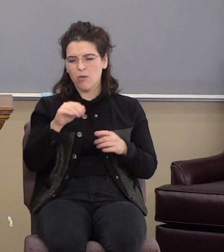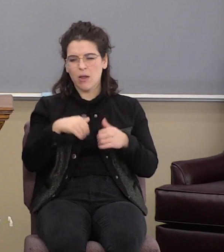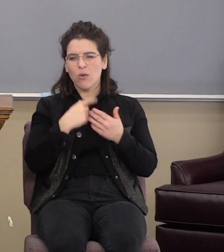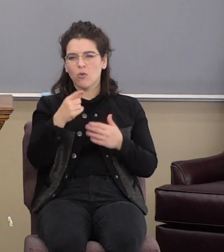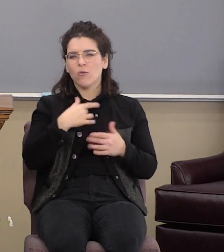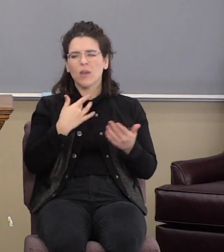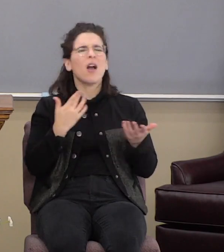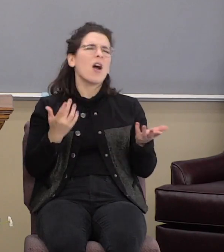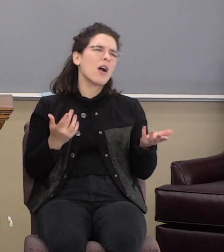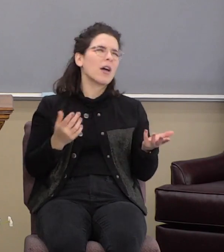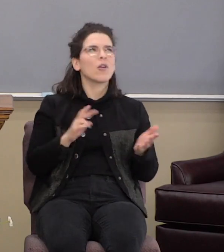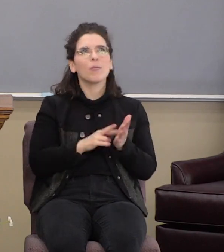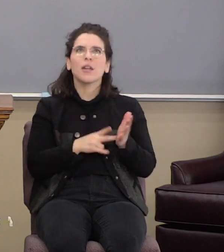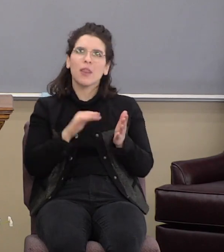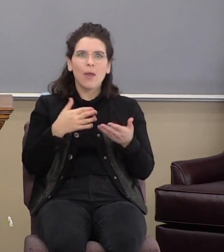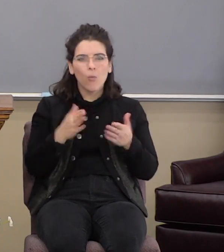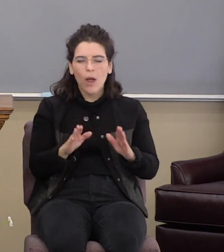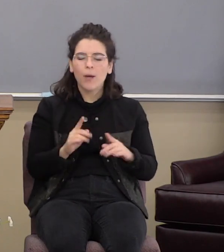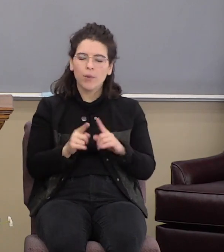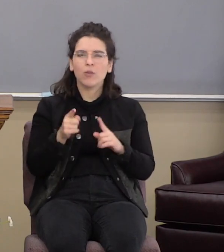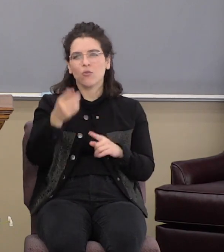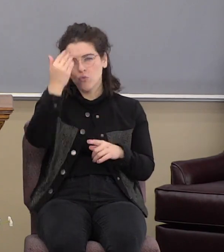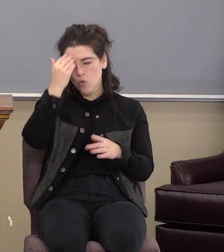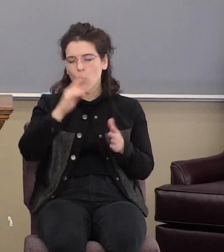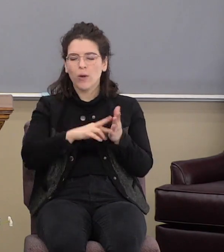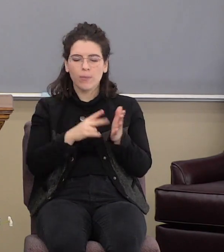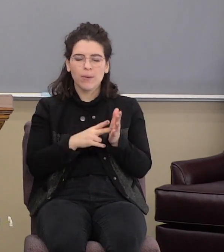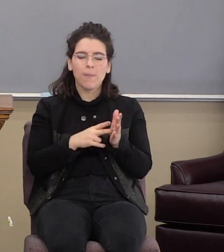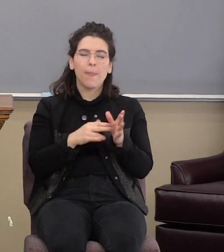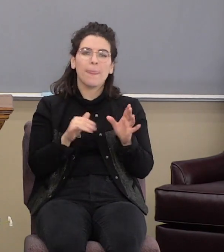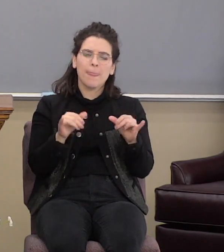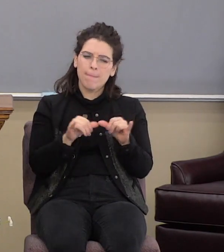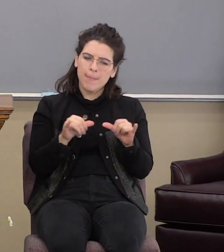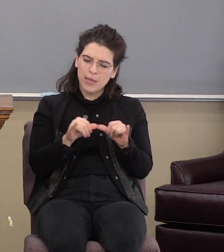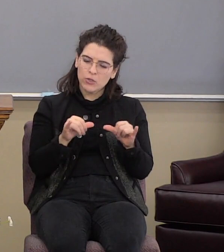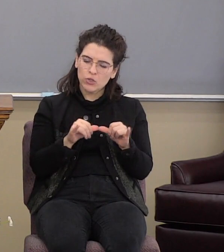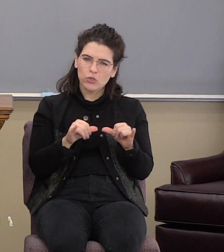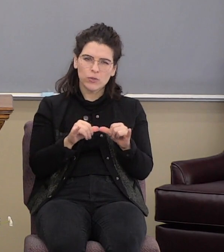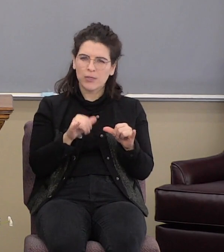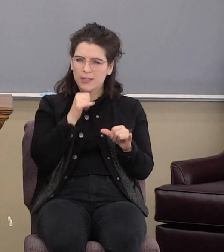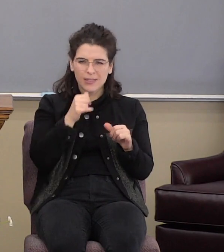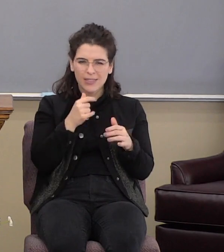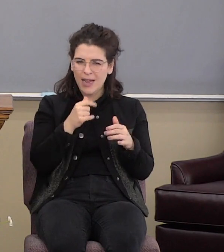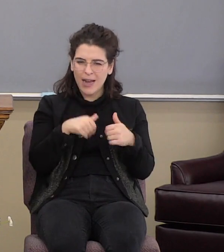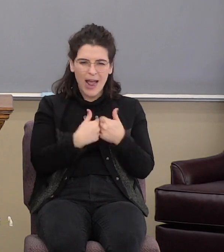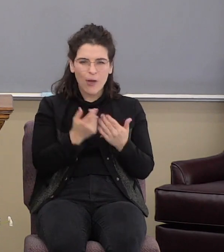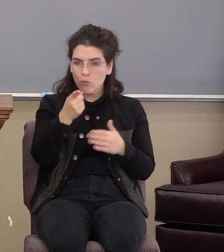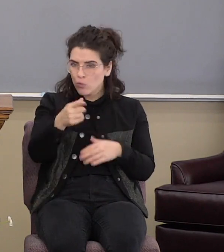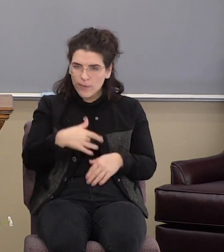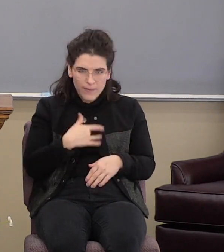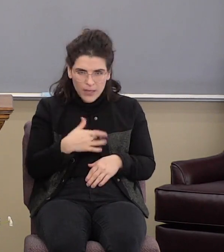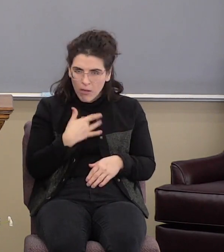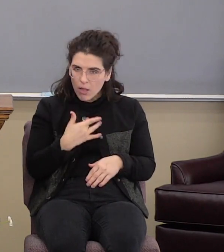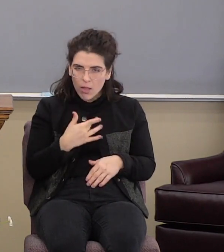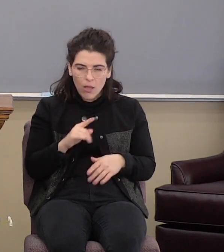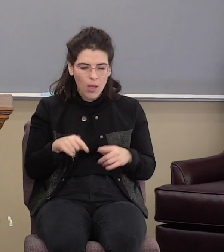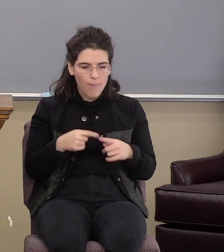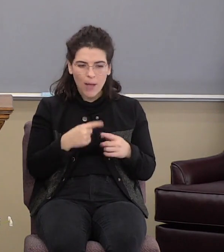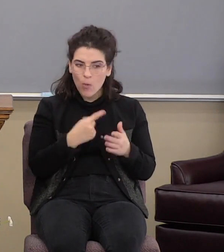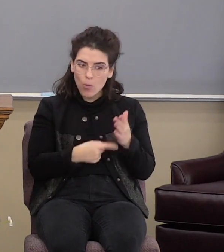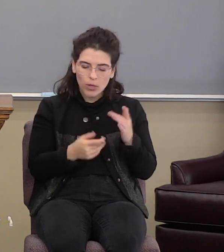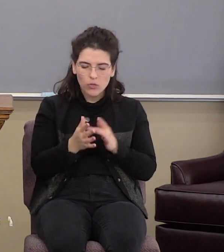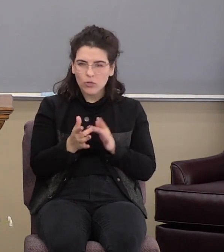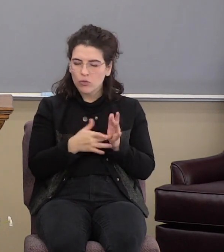that way. You know what I mean when I say that. The measure isn't what you feel about what